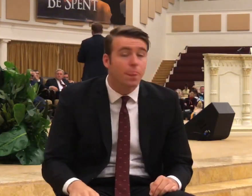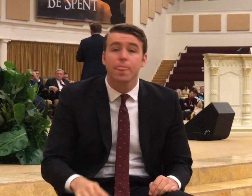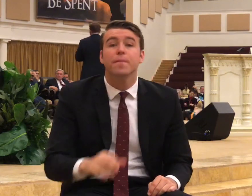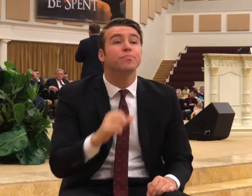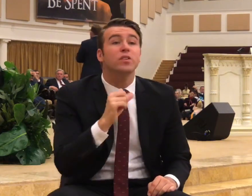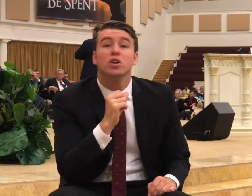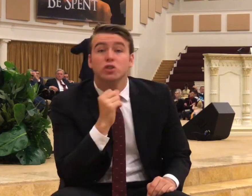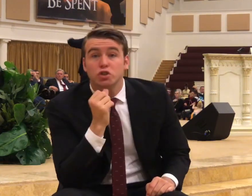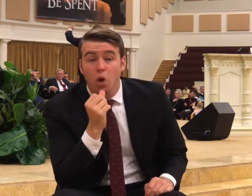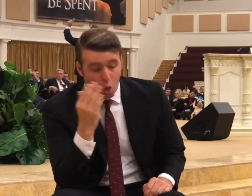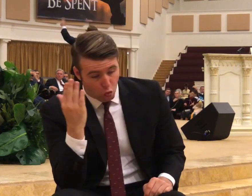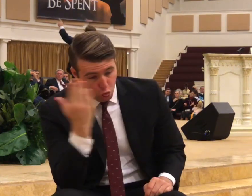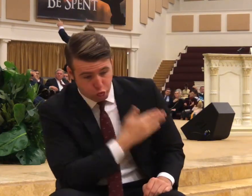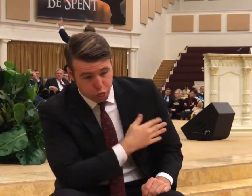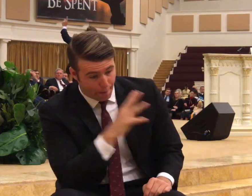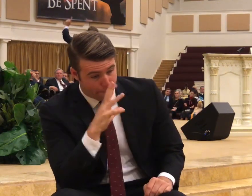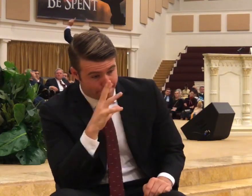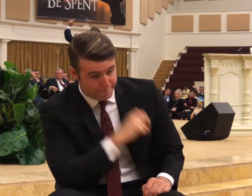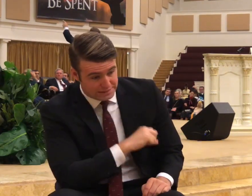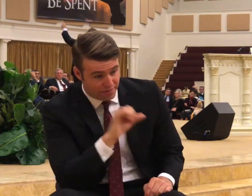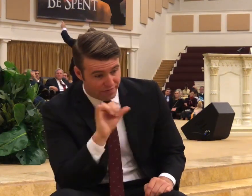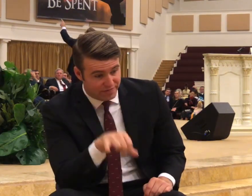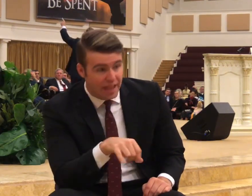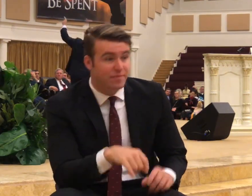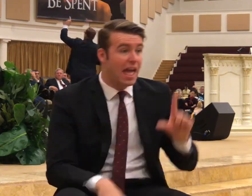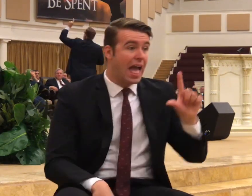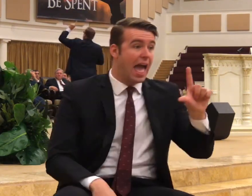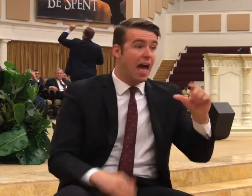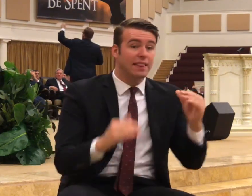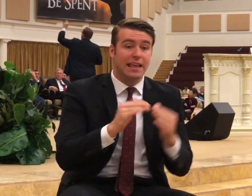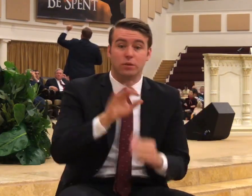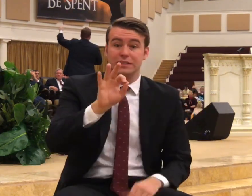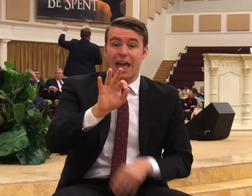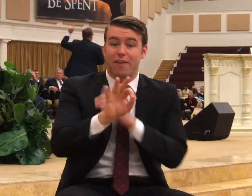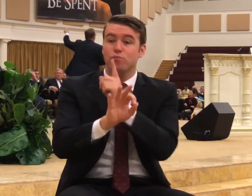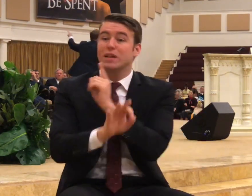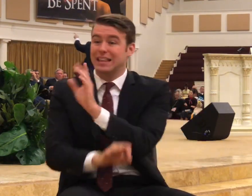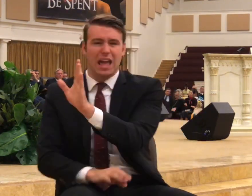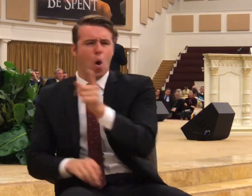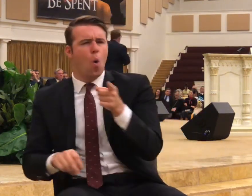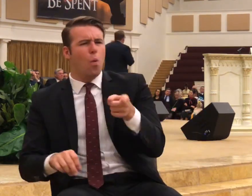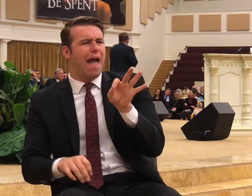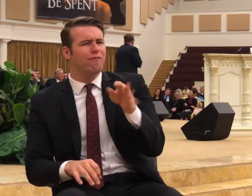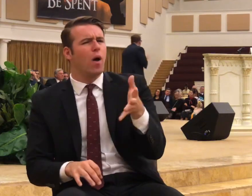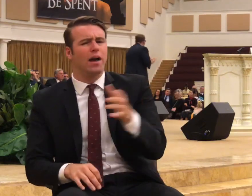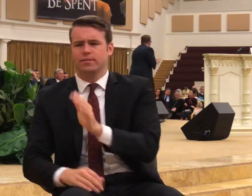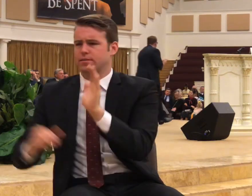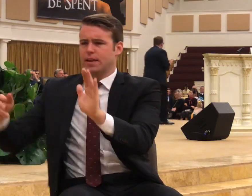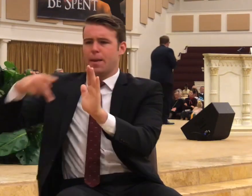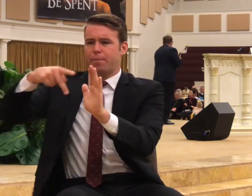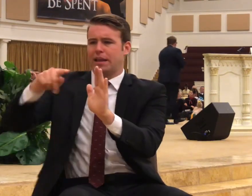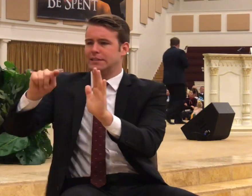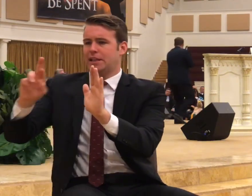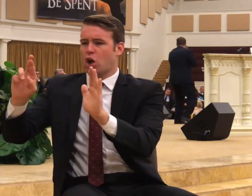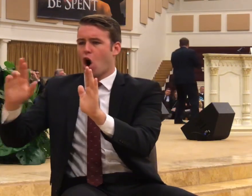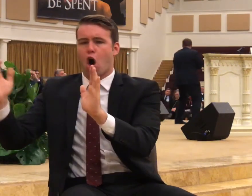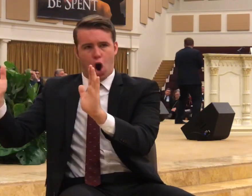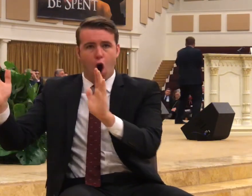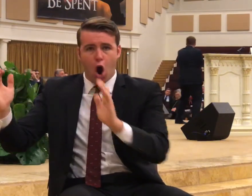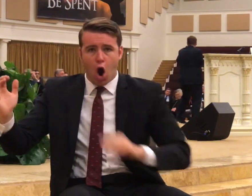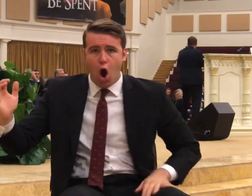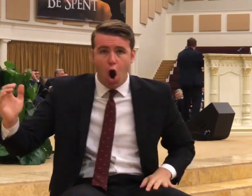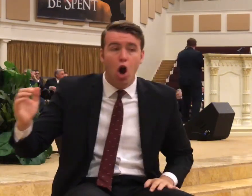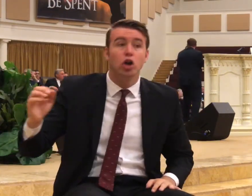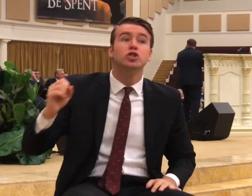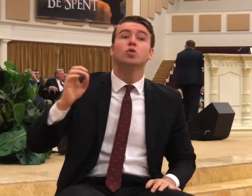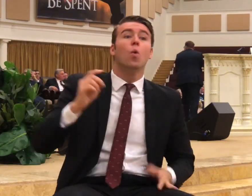Don't overlook L equals F, which is PTR. What happened was he got